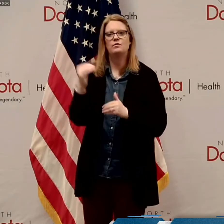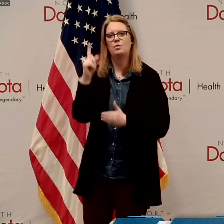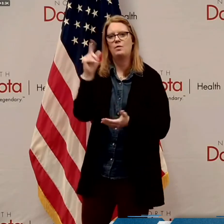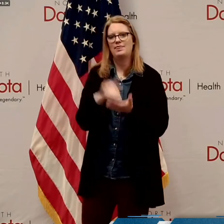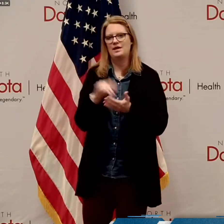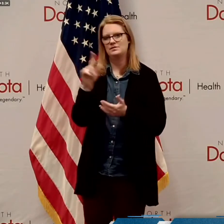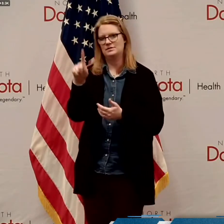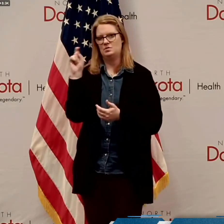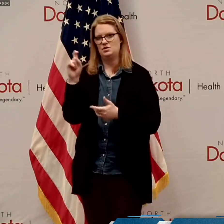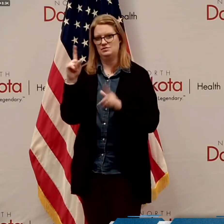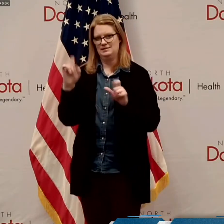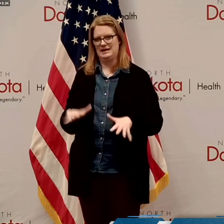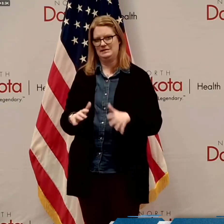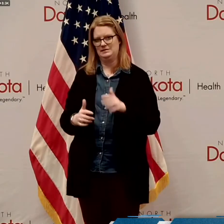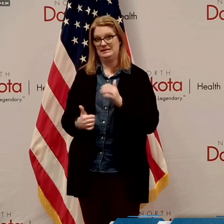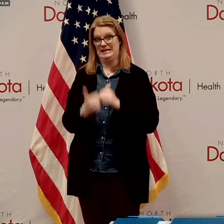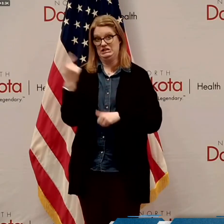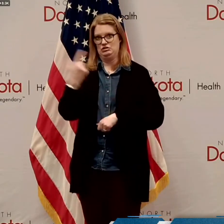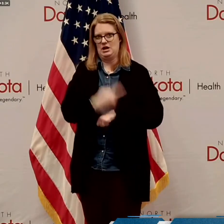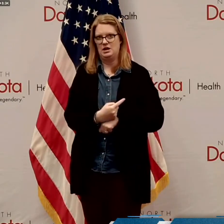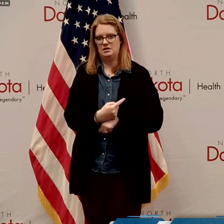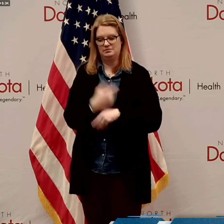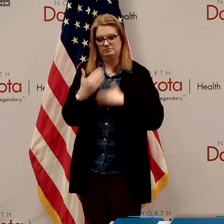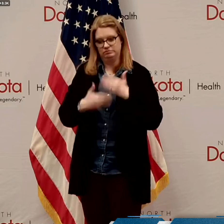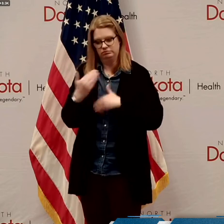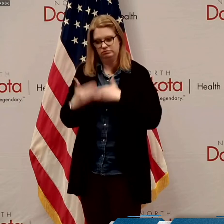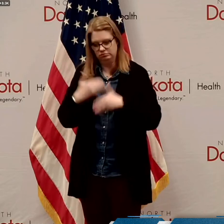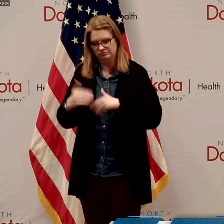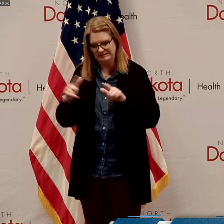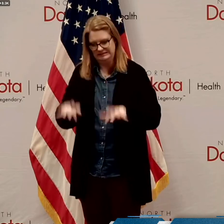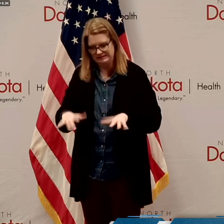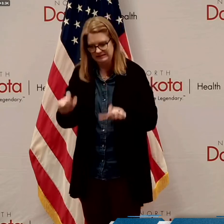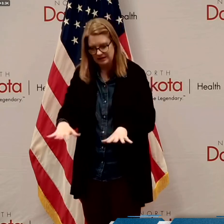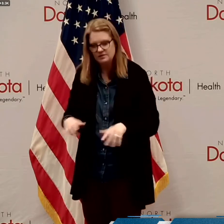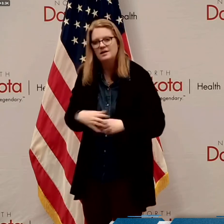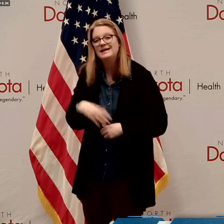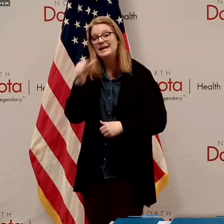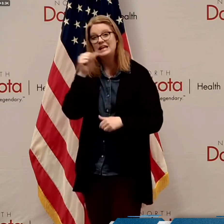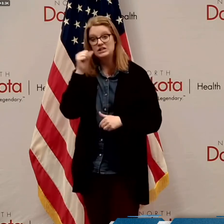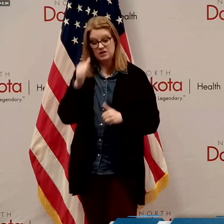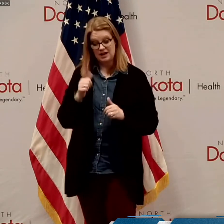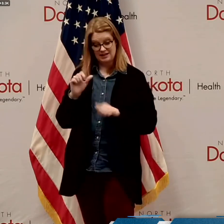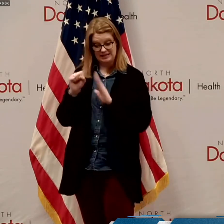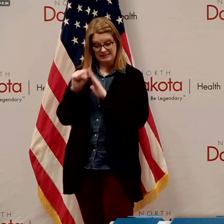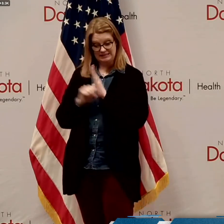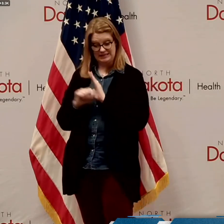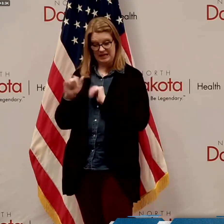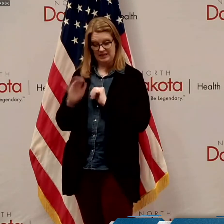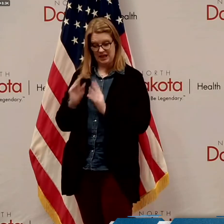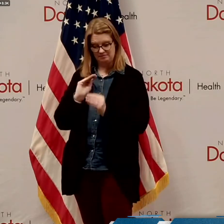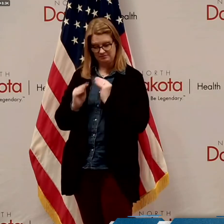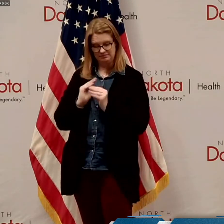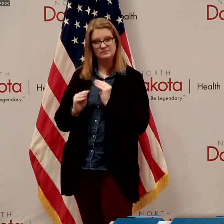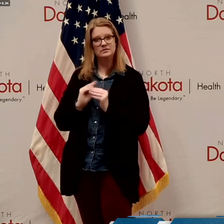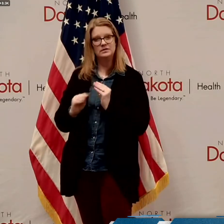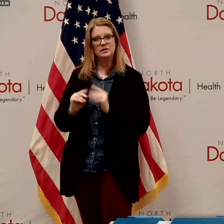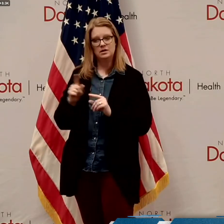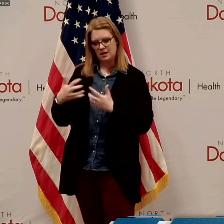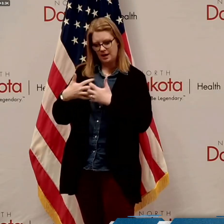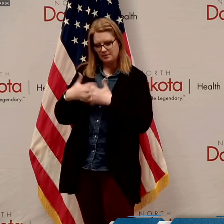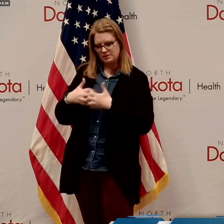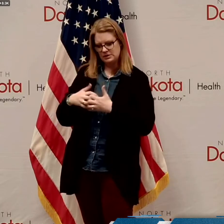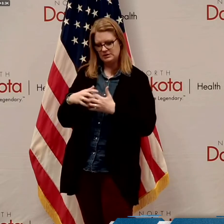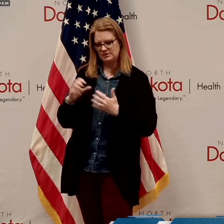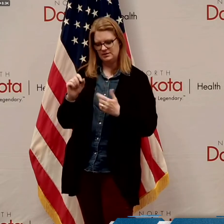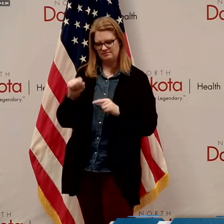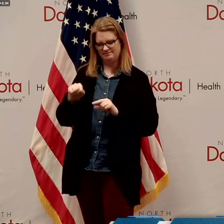per day. Yesterday, in addition to the other repair work that was going on at the state lab, we did validate a machine, a Cephia Gene